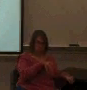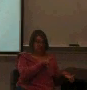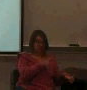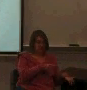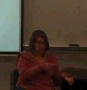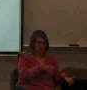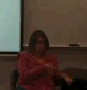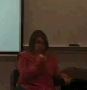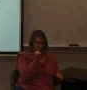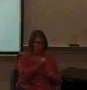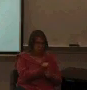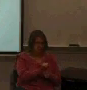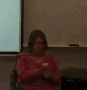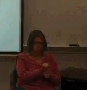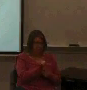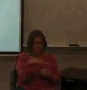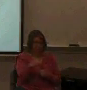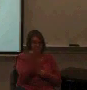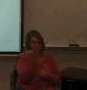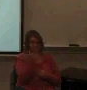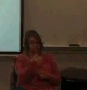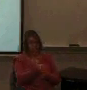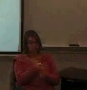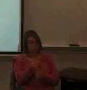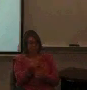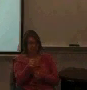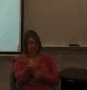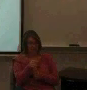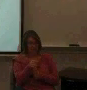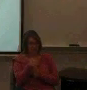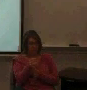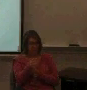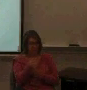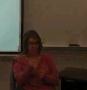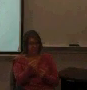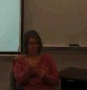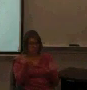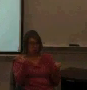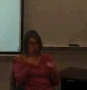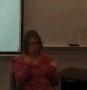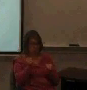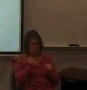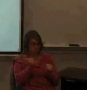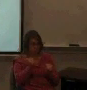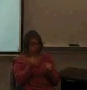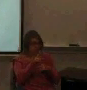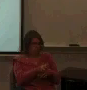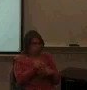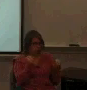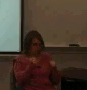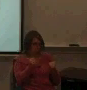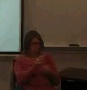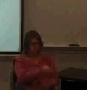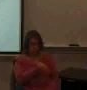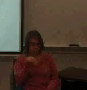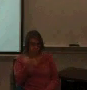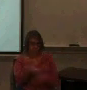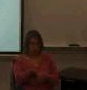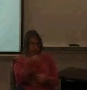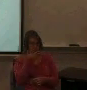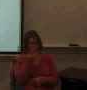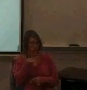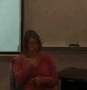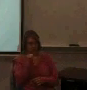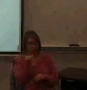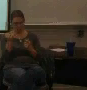right? So they don't work. Likewise, if you take a cold adapted organism and warm it up, it's not